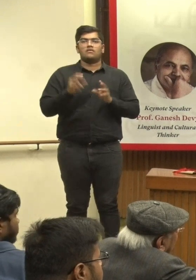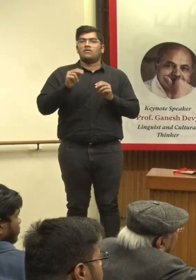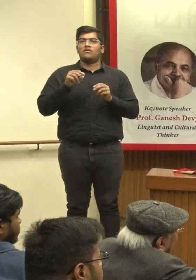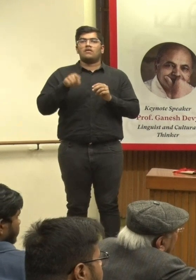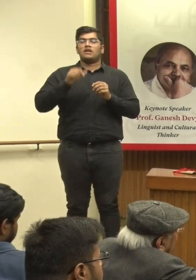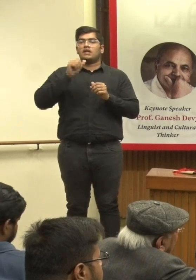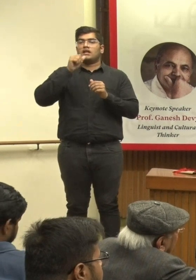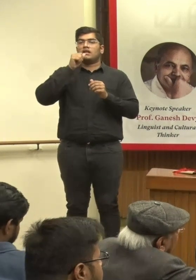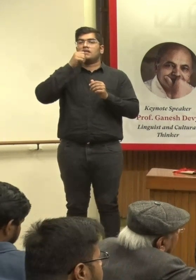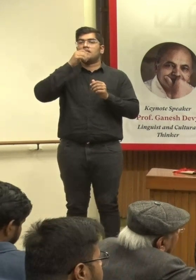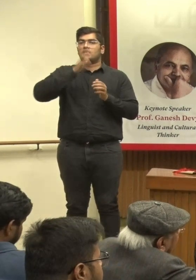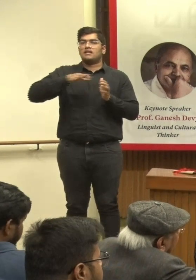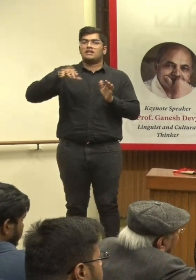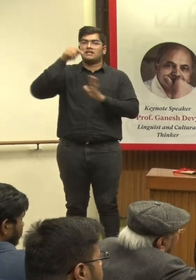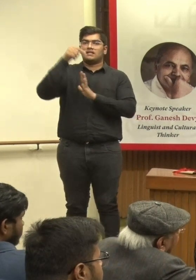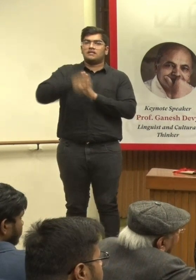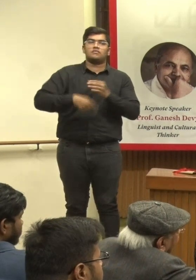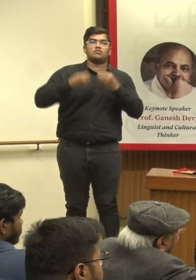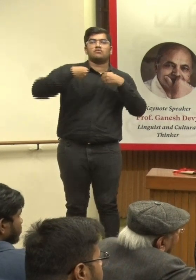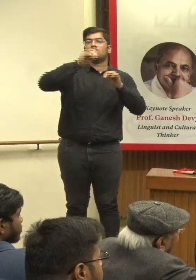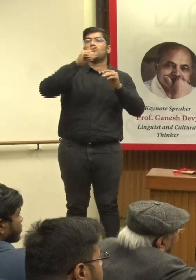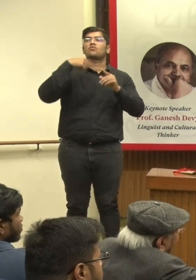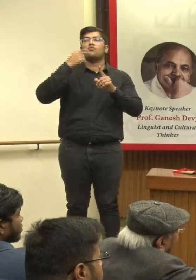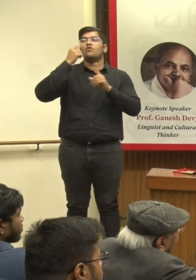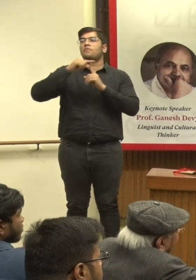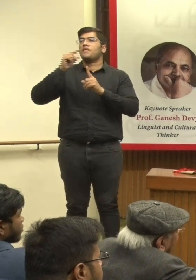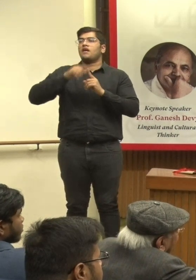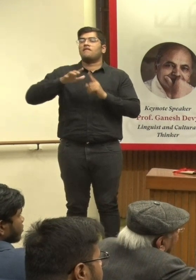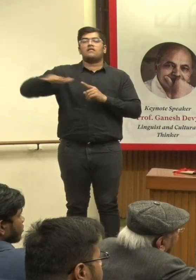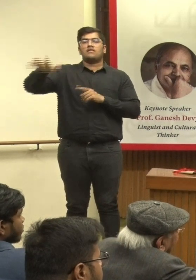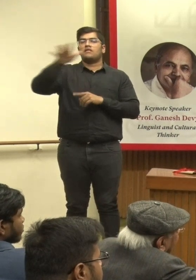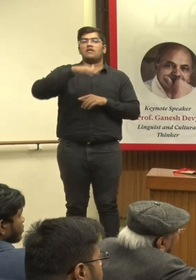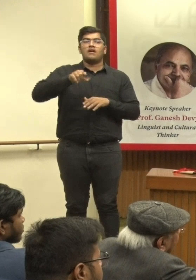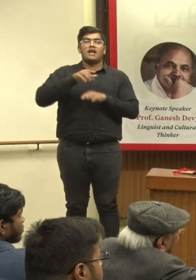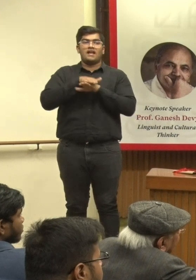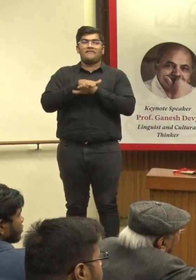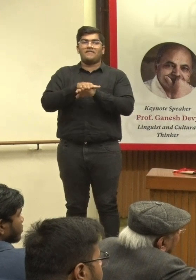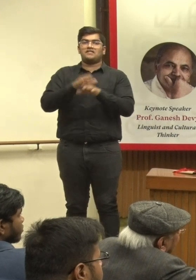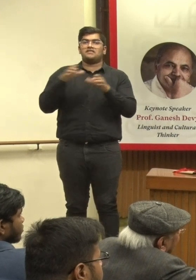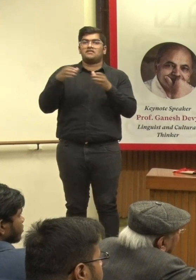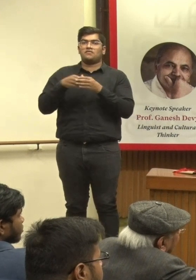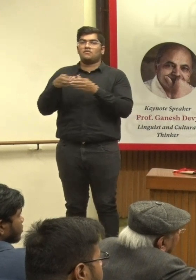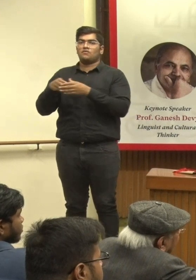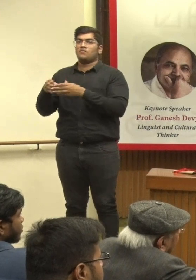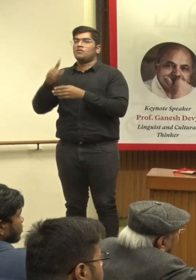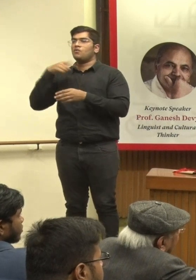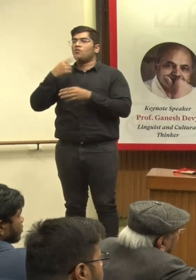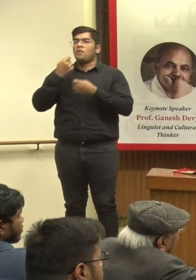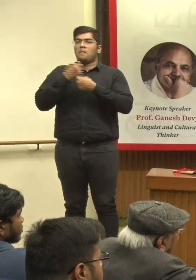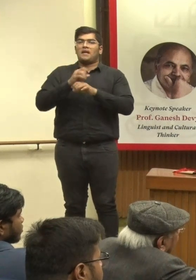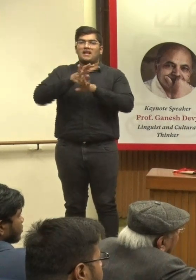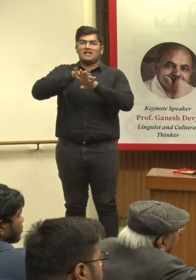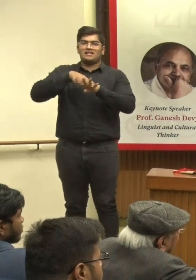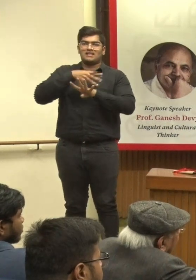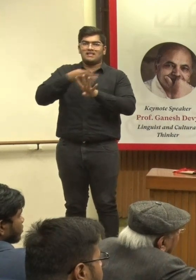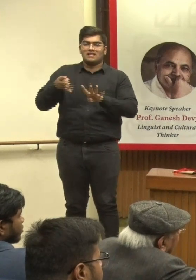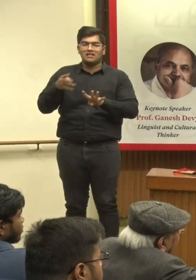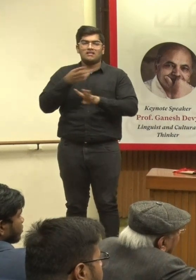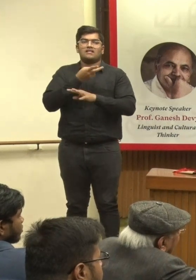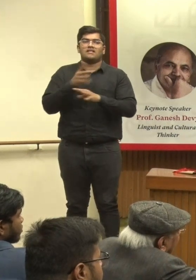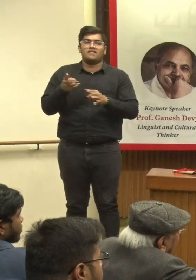sold to private companies, and the coastal communities, the fishing communities, the communities that make nets and so on,